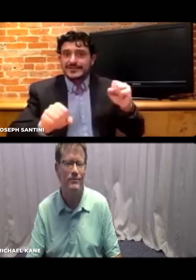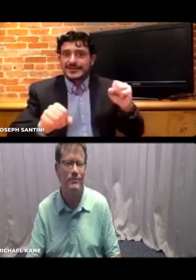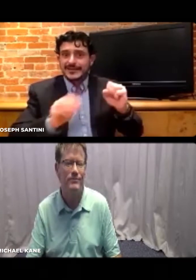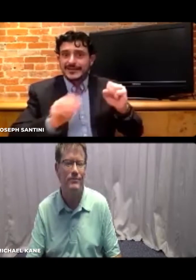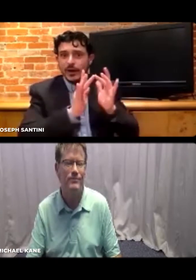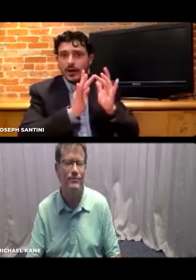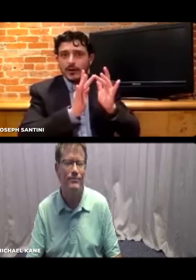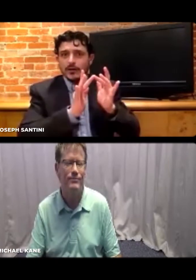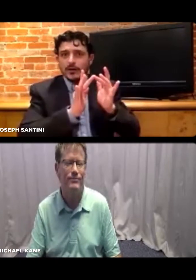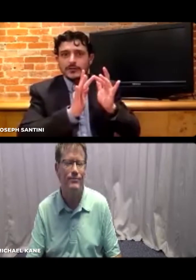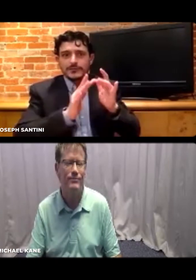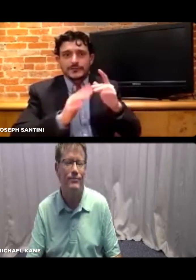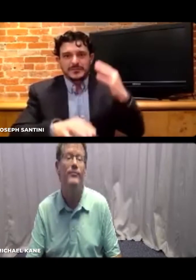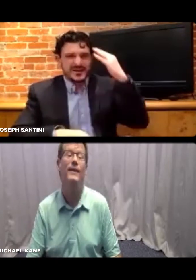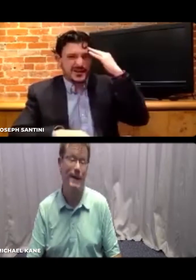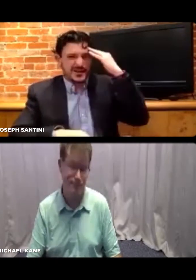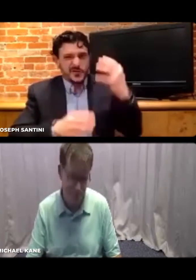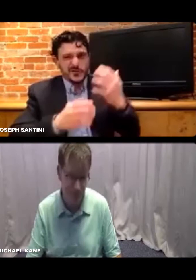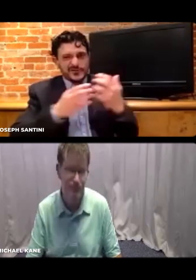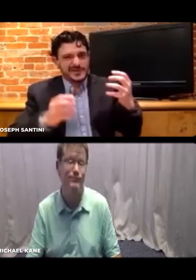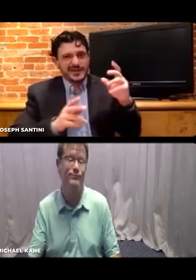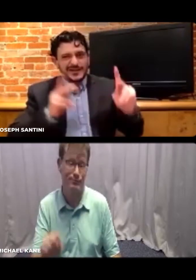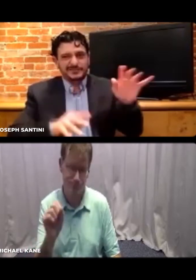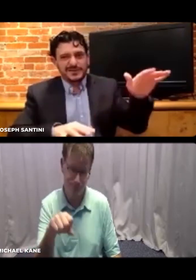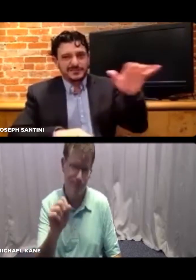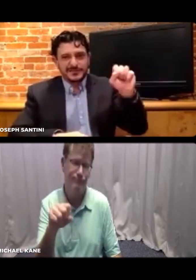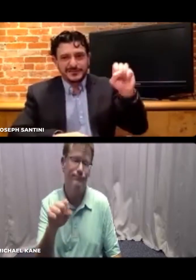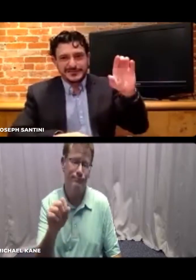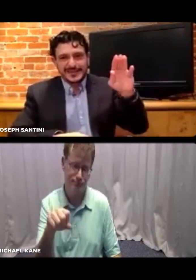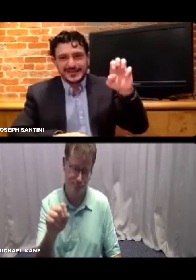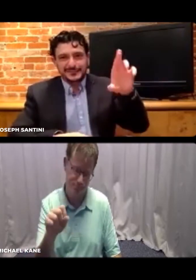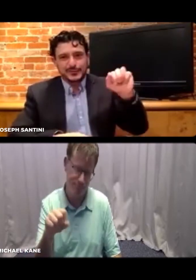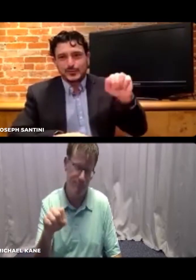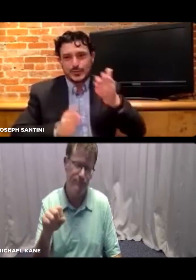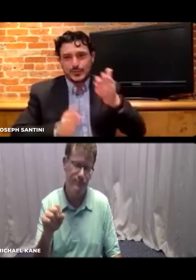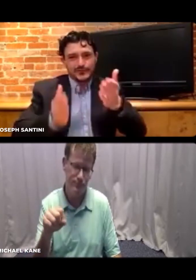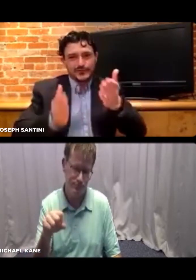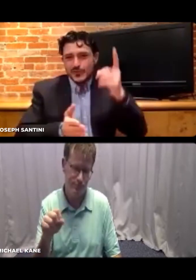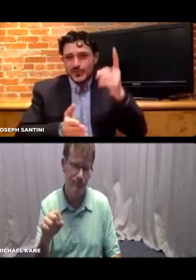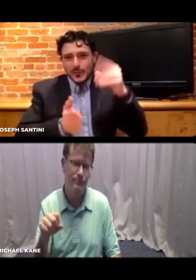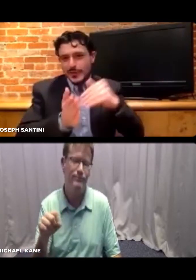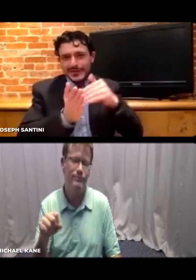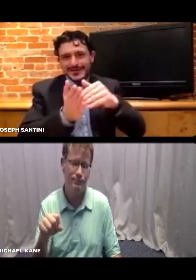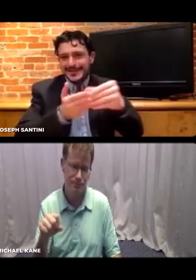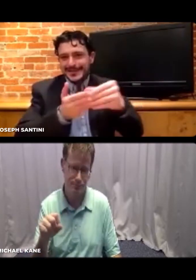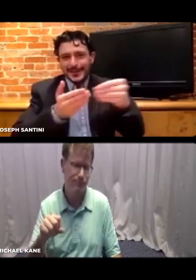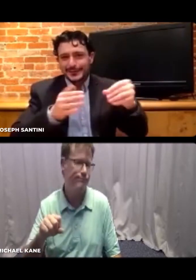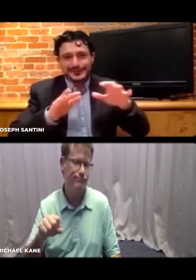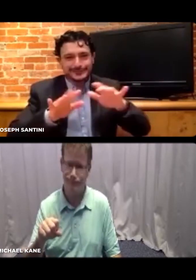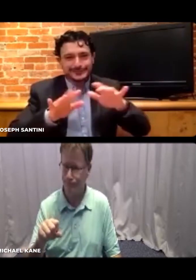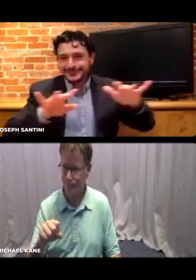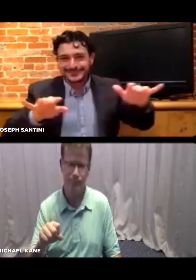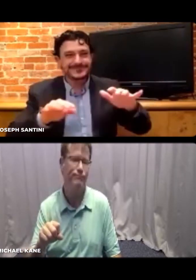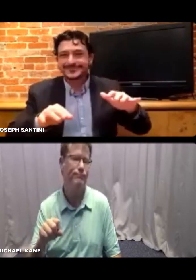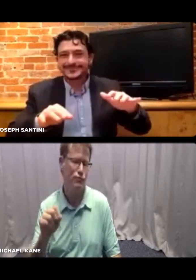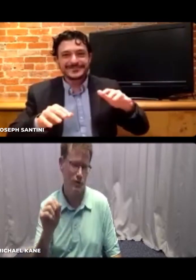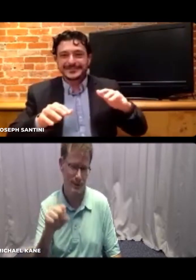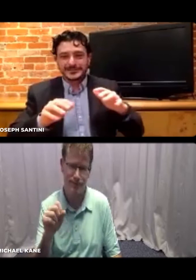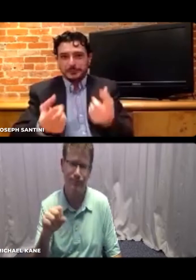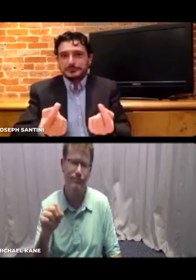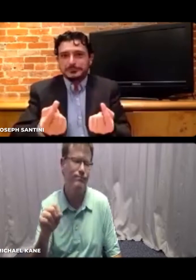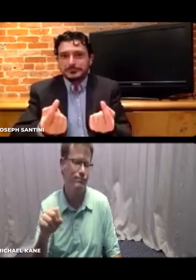and financial security online with your daughter? Because there's also a lot of scammers out there. They're trying to take people's money. So You're